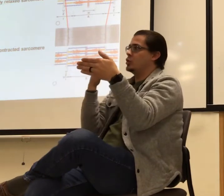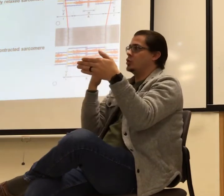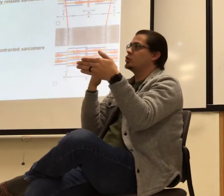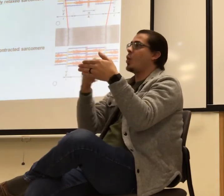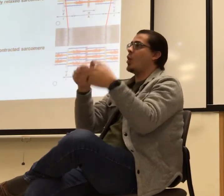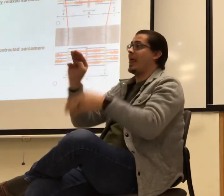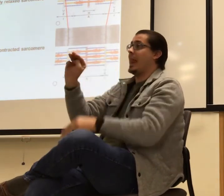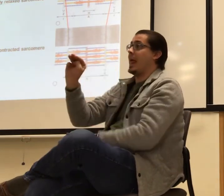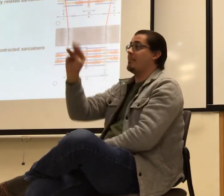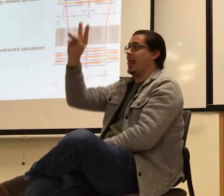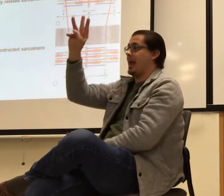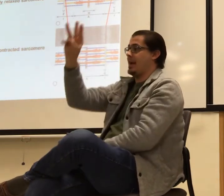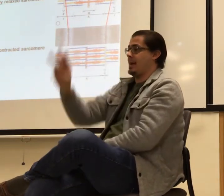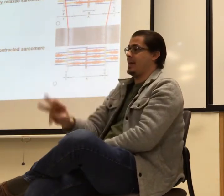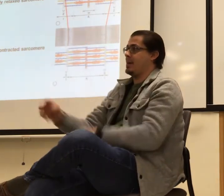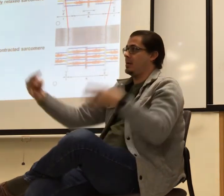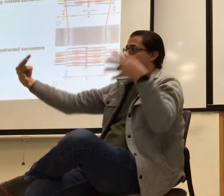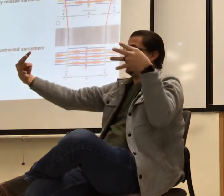I'll put comma